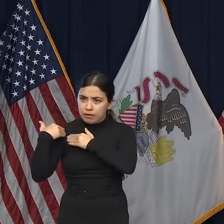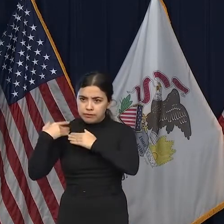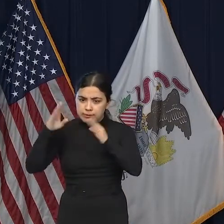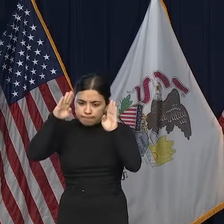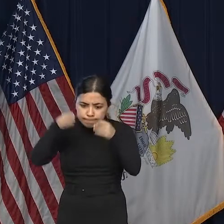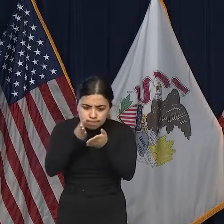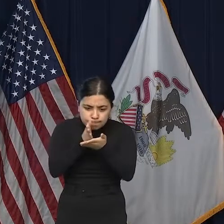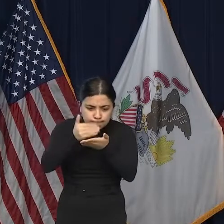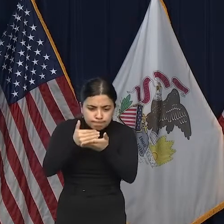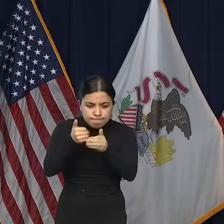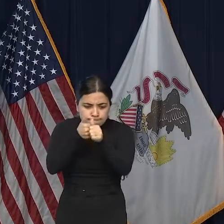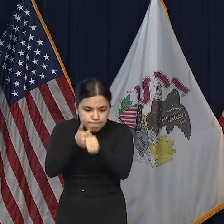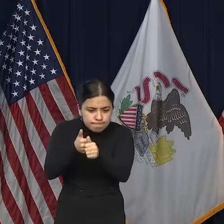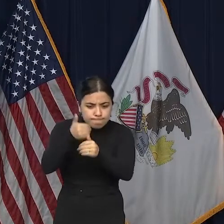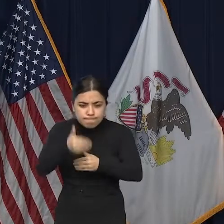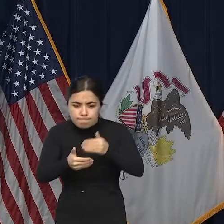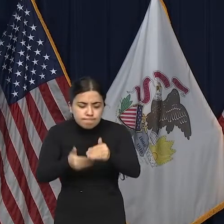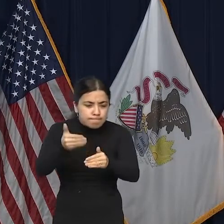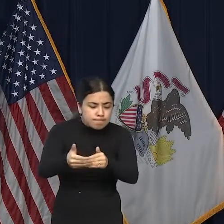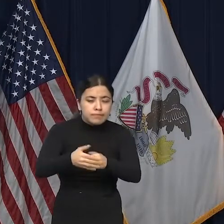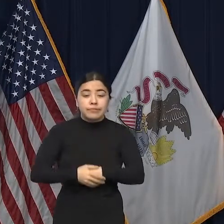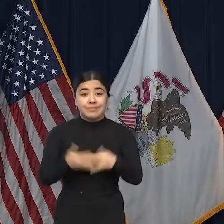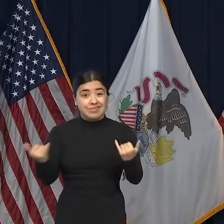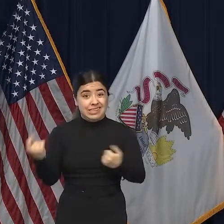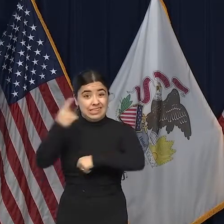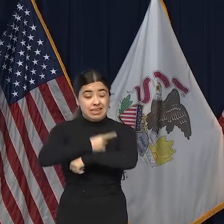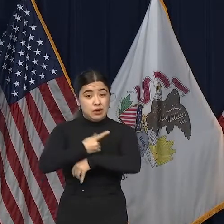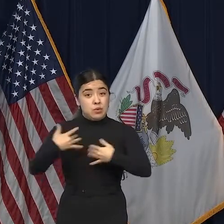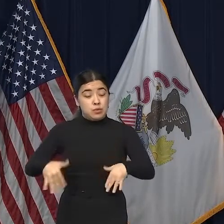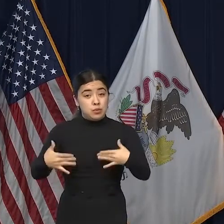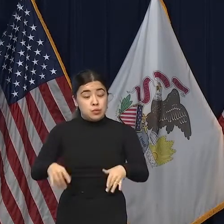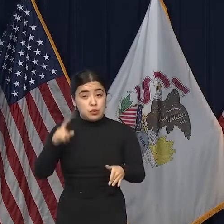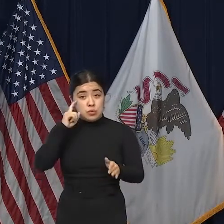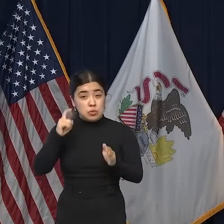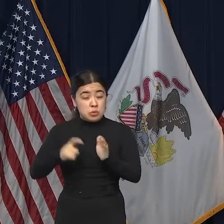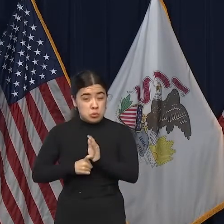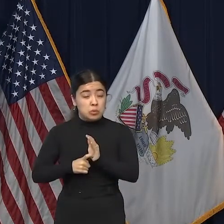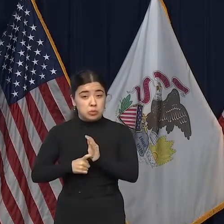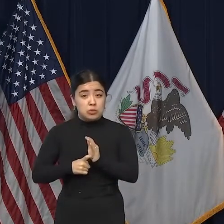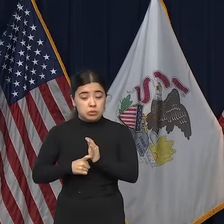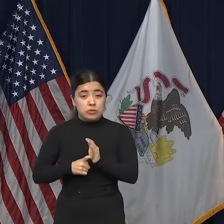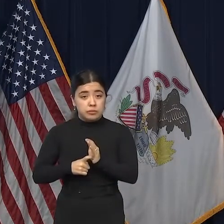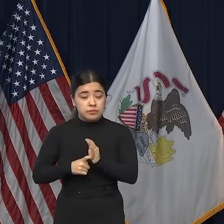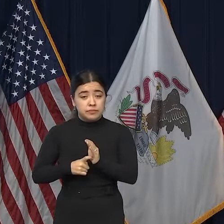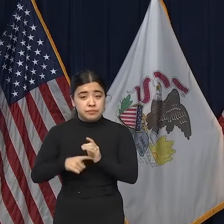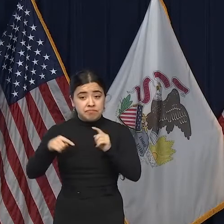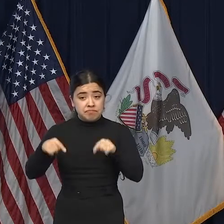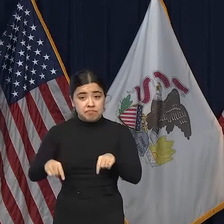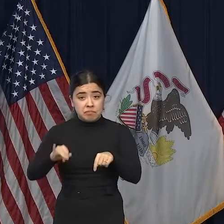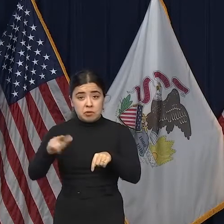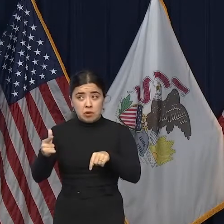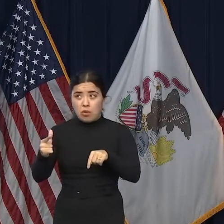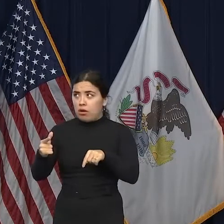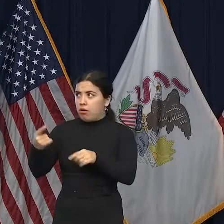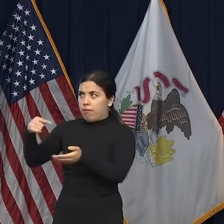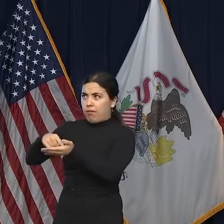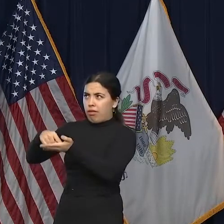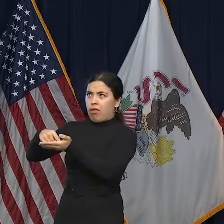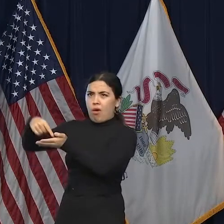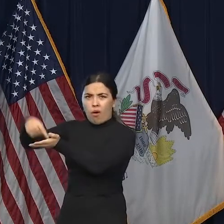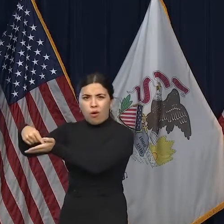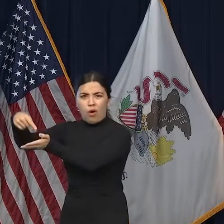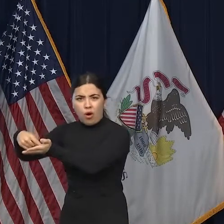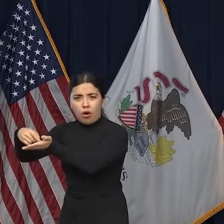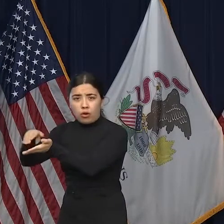means. Today, this problem has reached a peak as we in Illinois are racking up more bills than